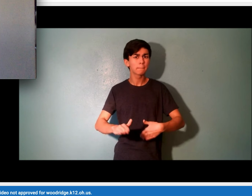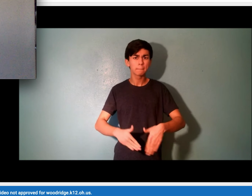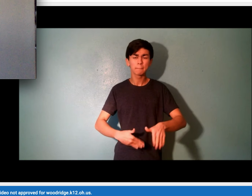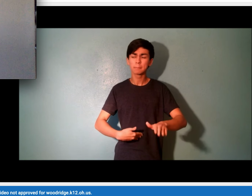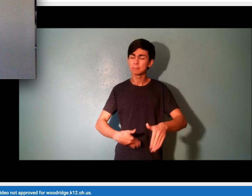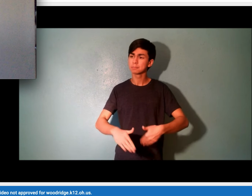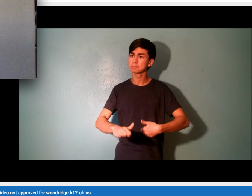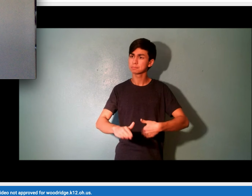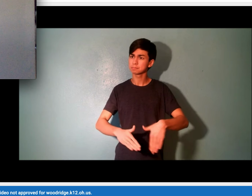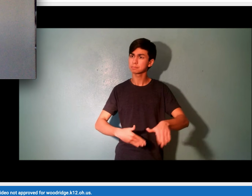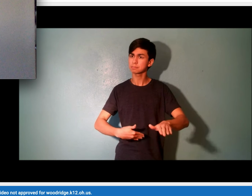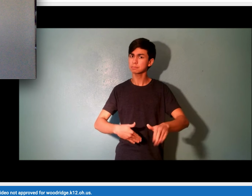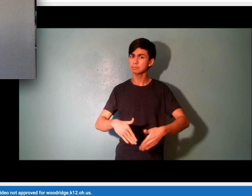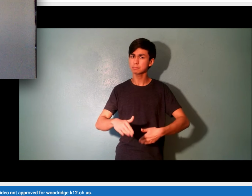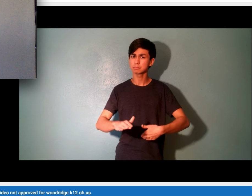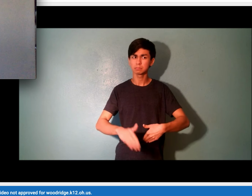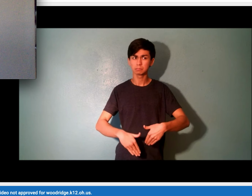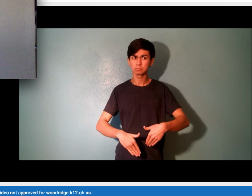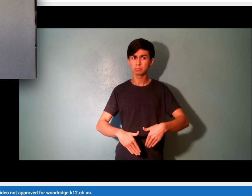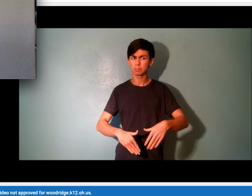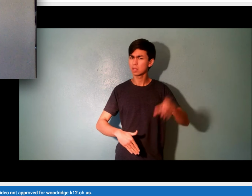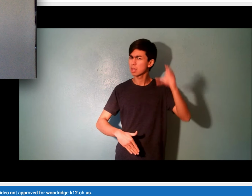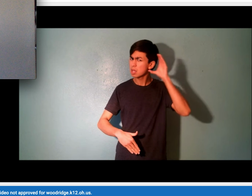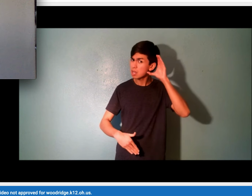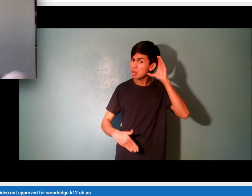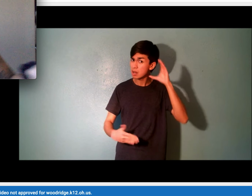Heard something, doesn't know what it is, keeps walking.